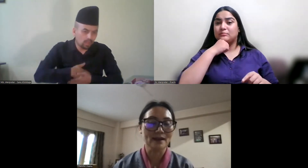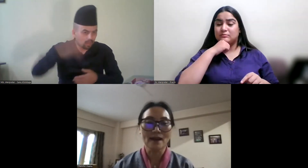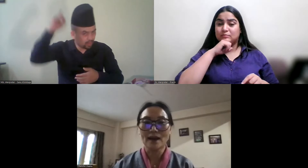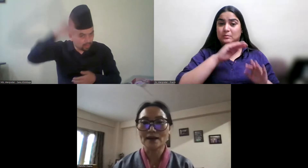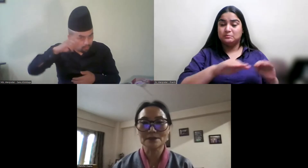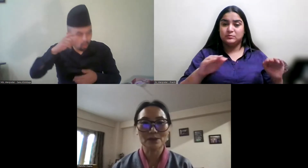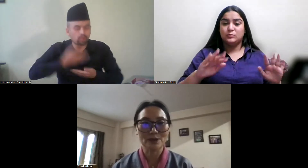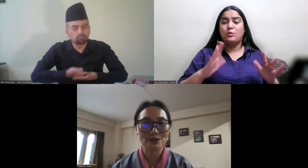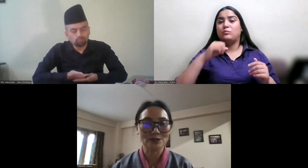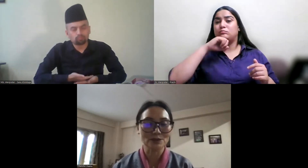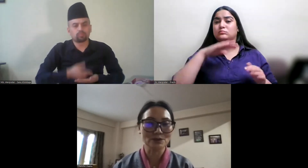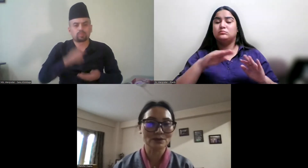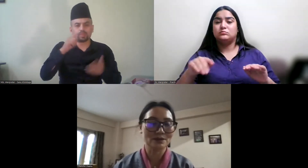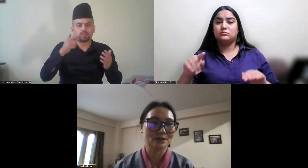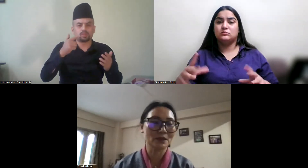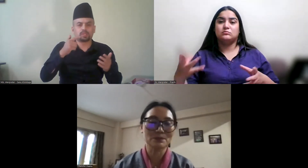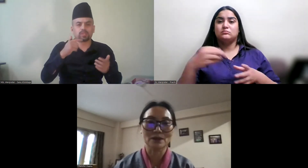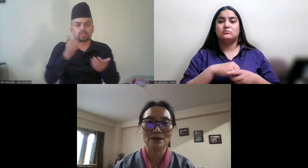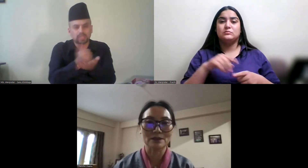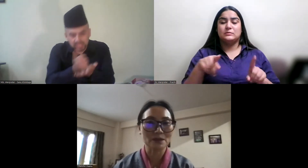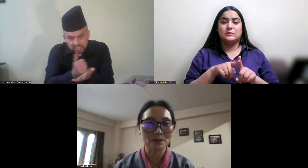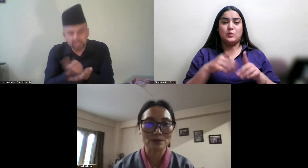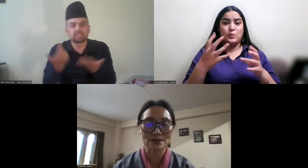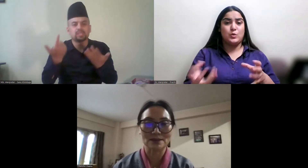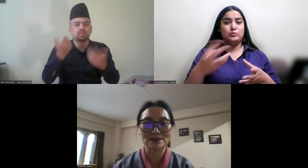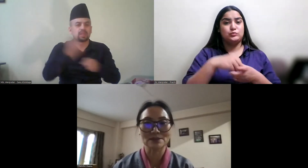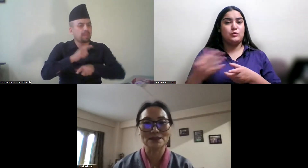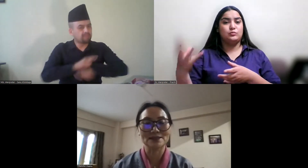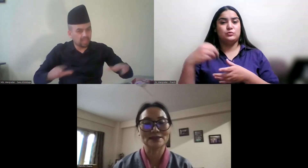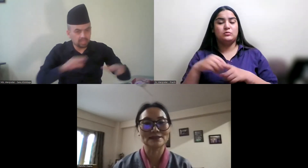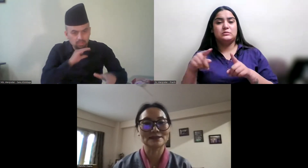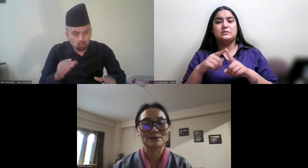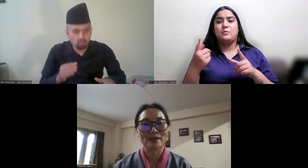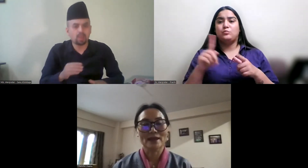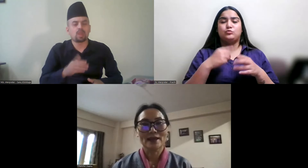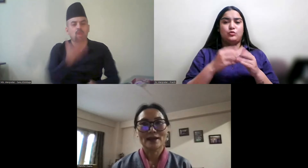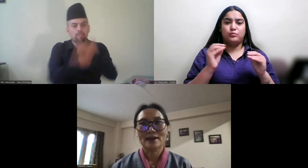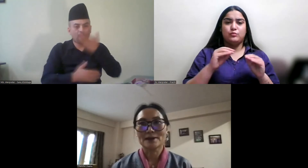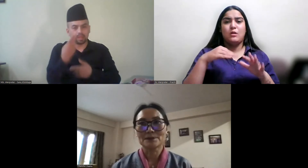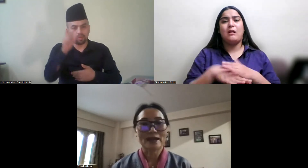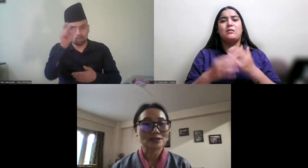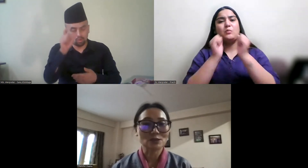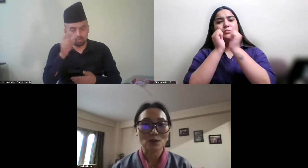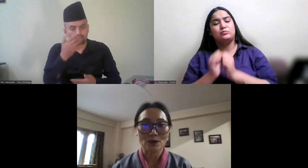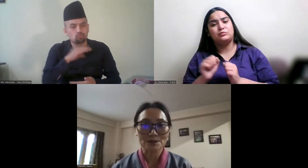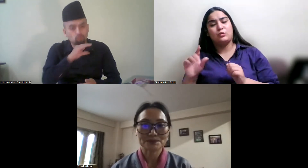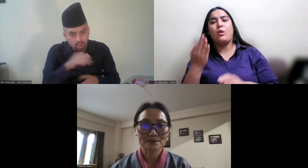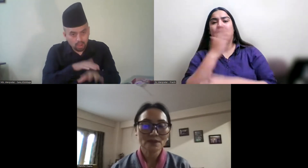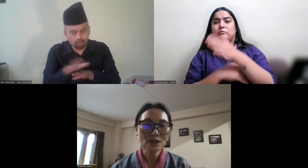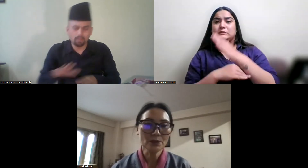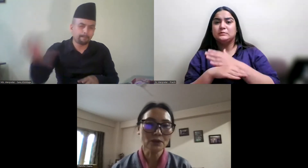LGBTI, unemployed youth, young people with disabilities, and so